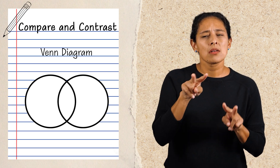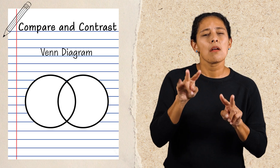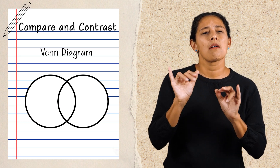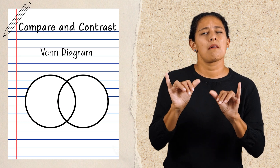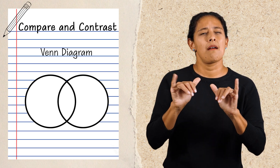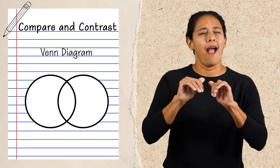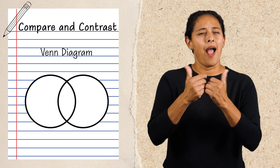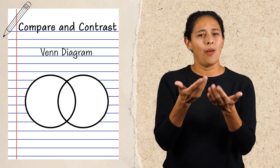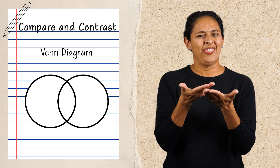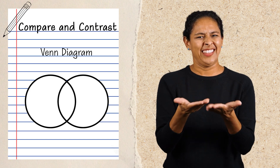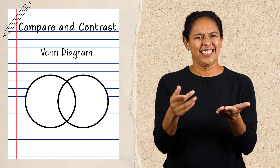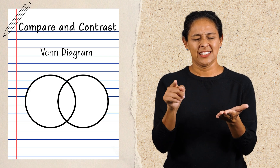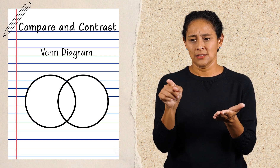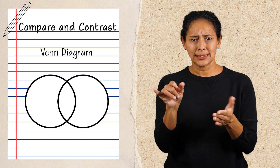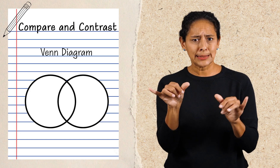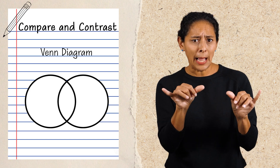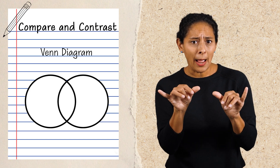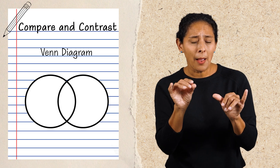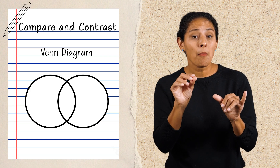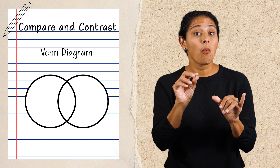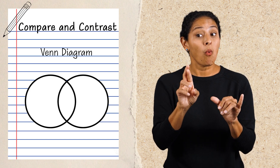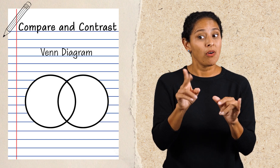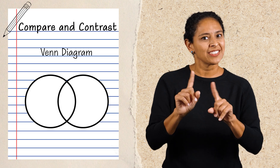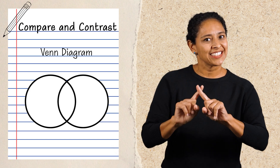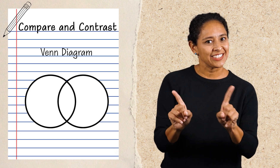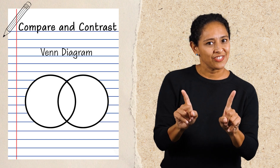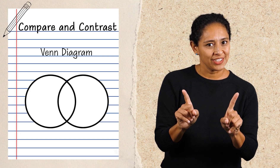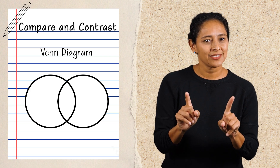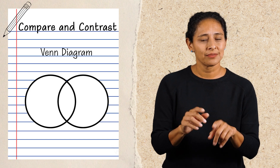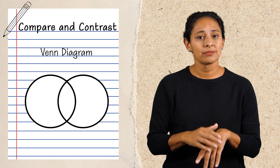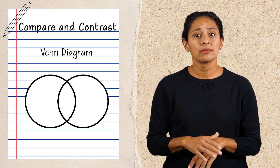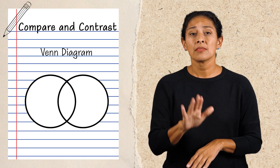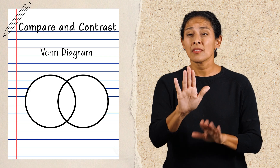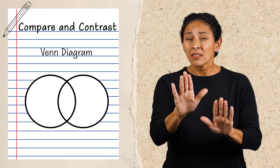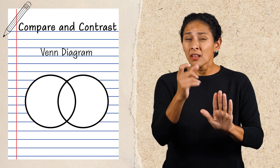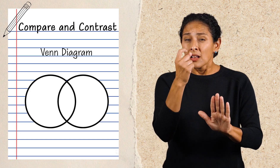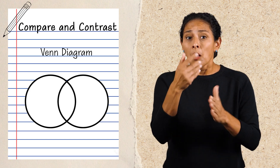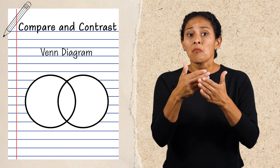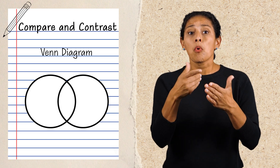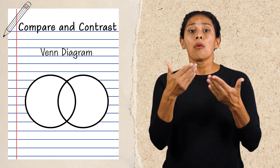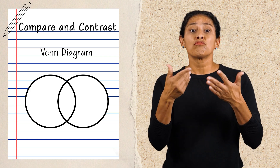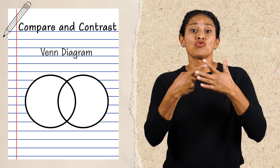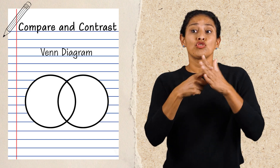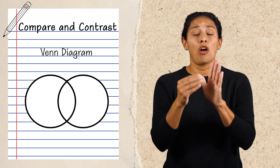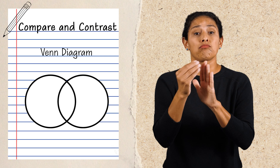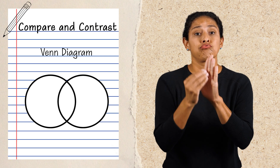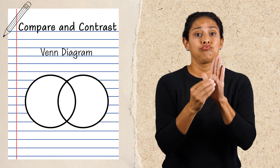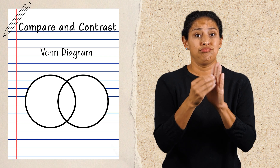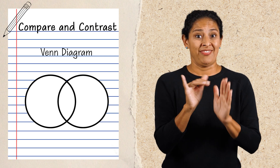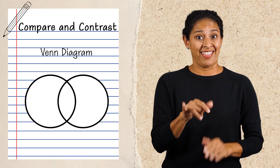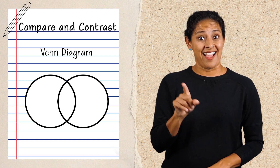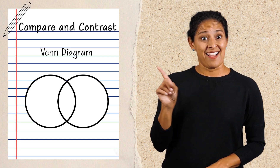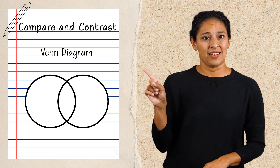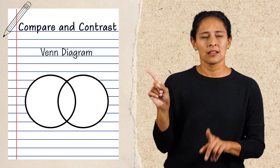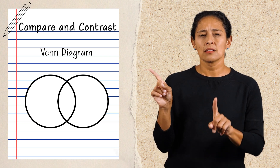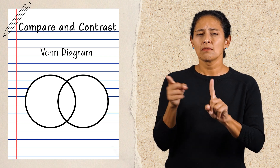This helps us see how things are the same and also different. But before we start completing the